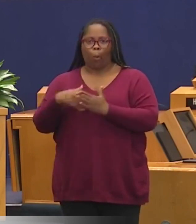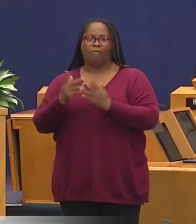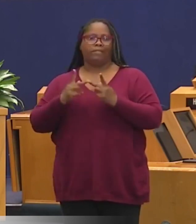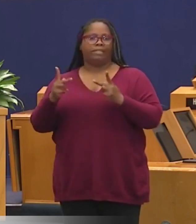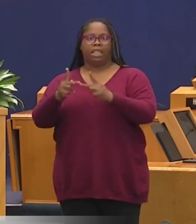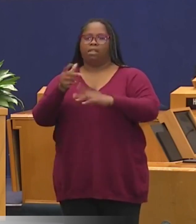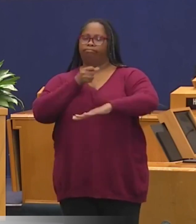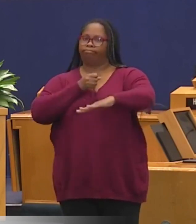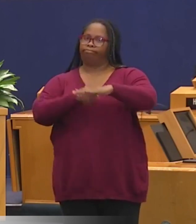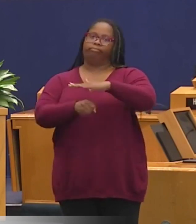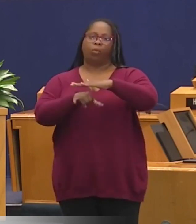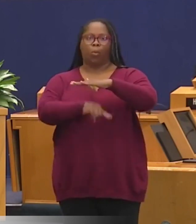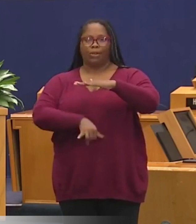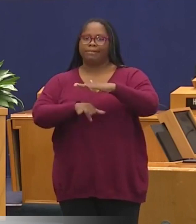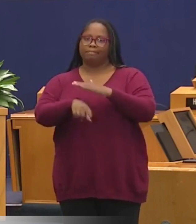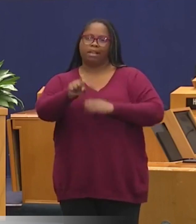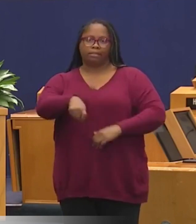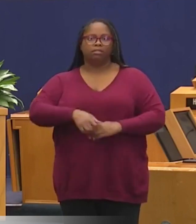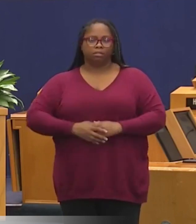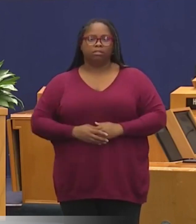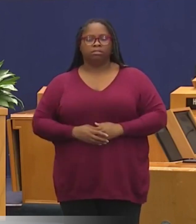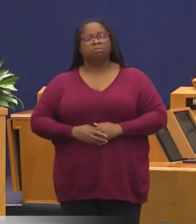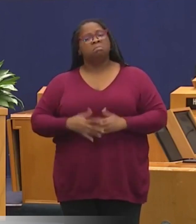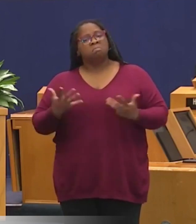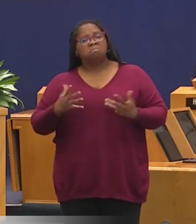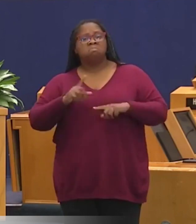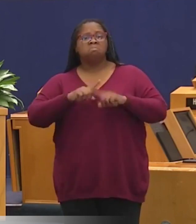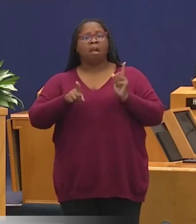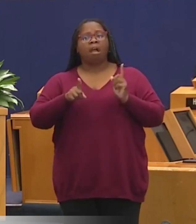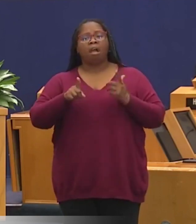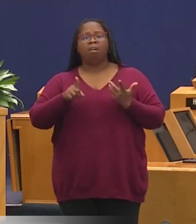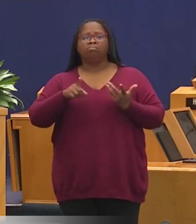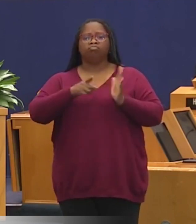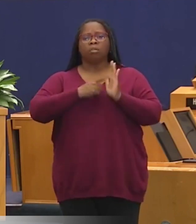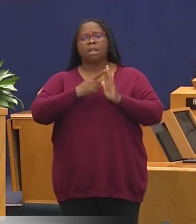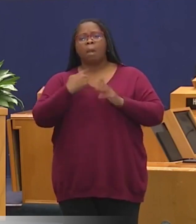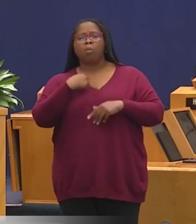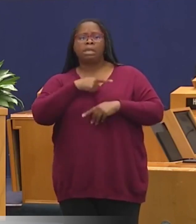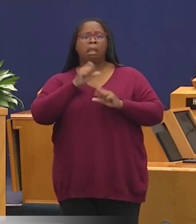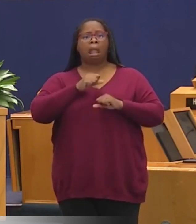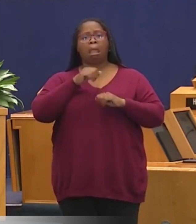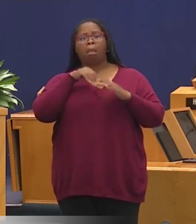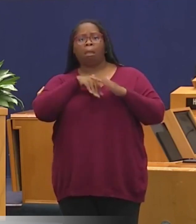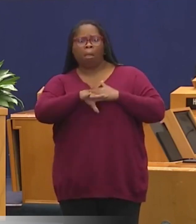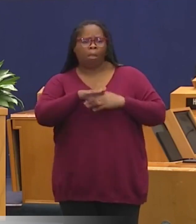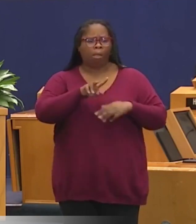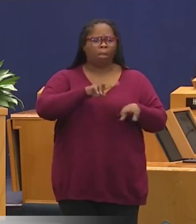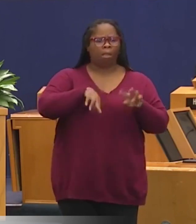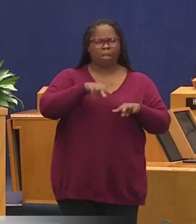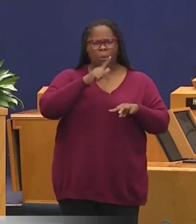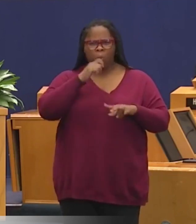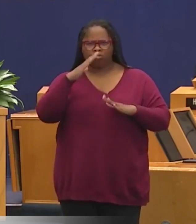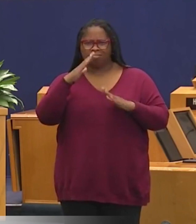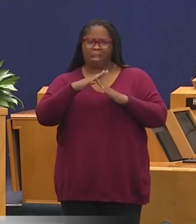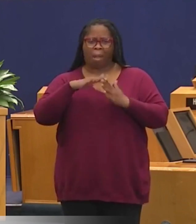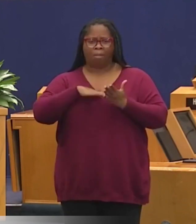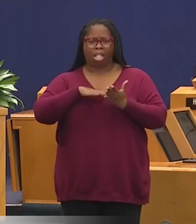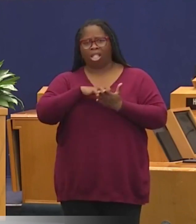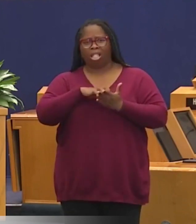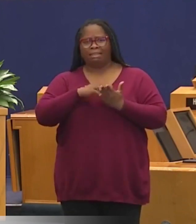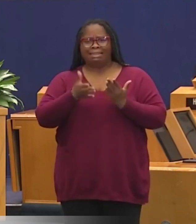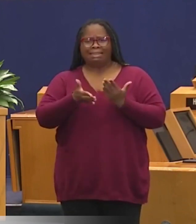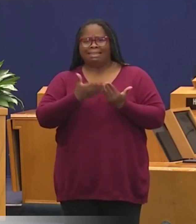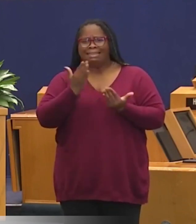facility. But we also will go in with and identify who are the people most vulnerable who have had an